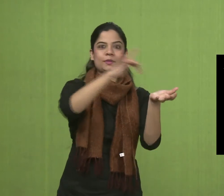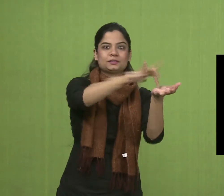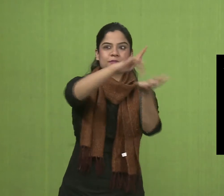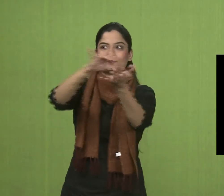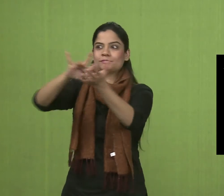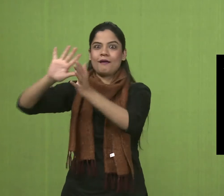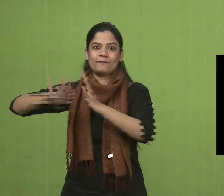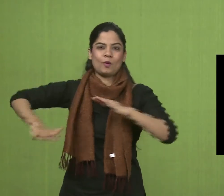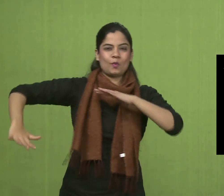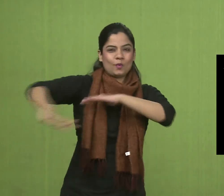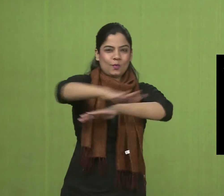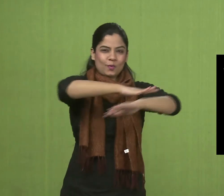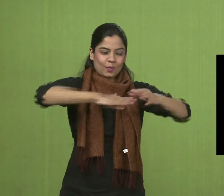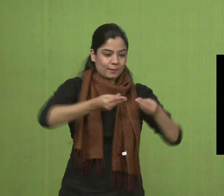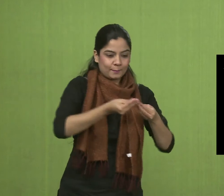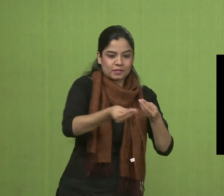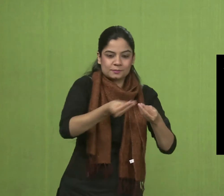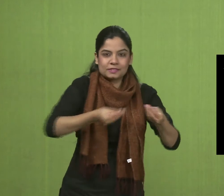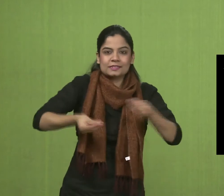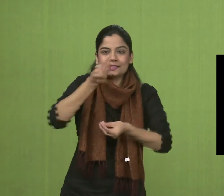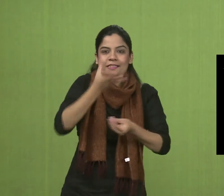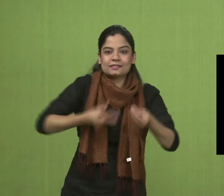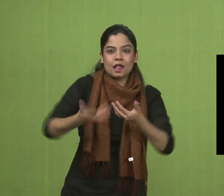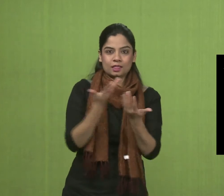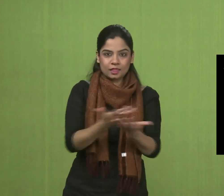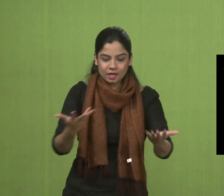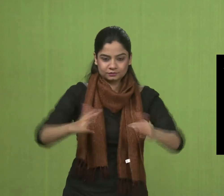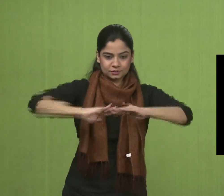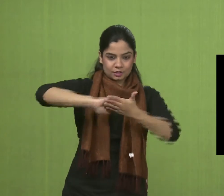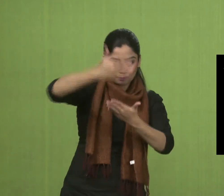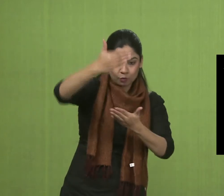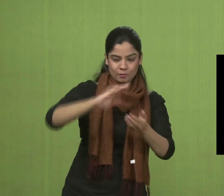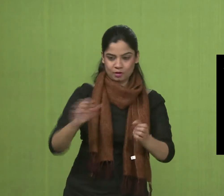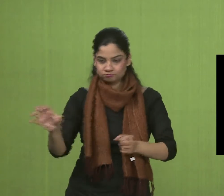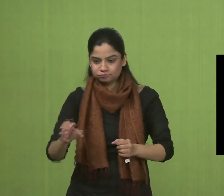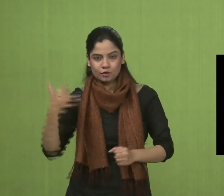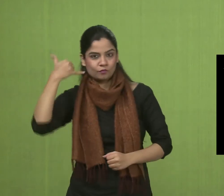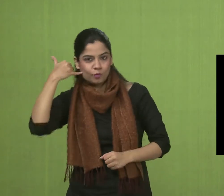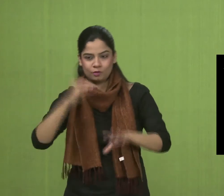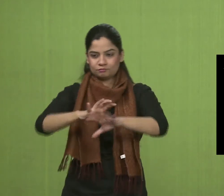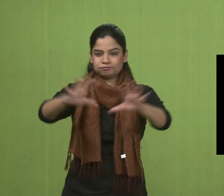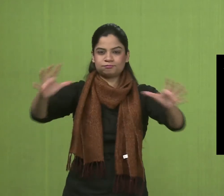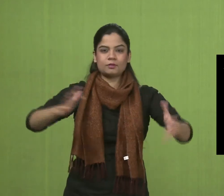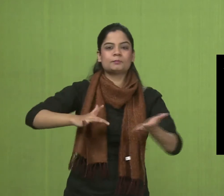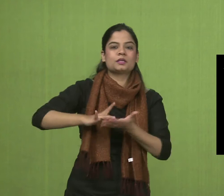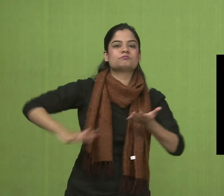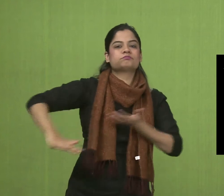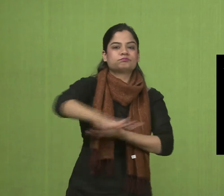for an activity or a work is called a work center, which has anything that you need to do your work. For example, laptops,